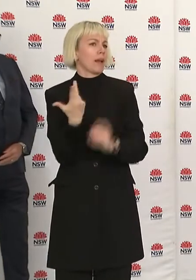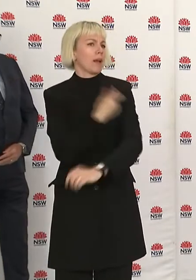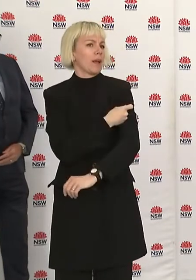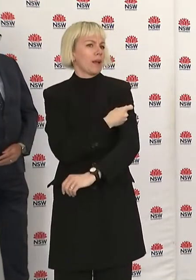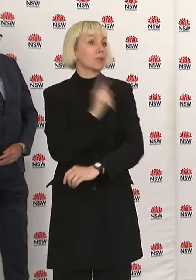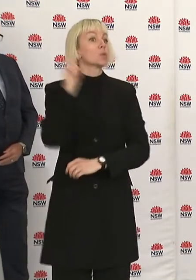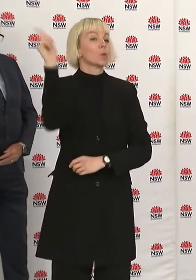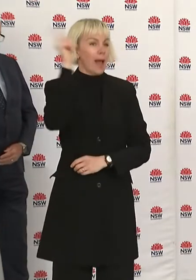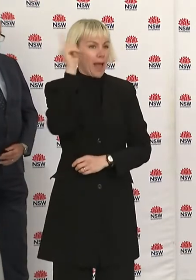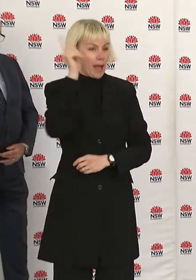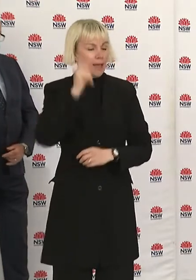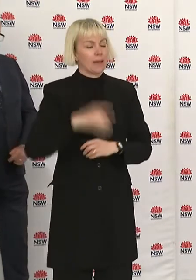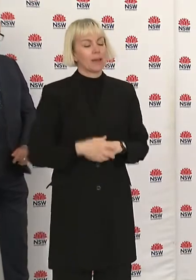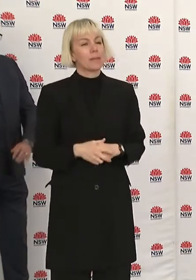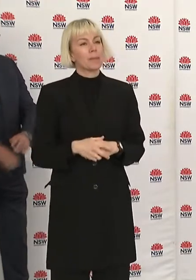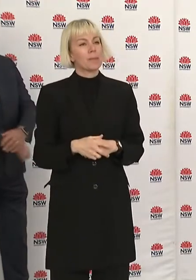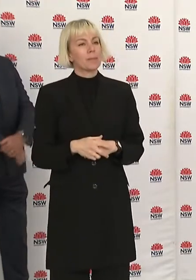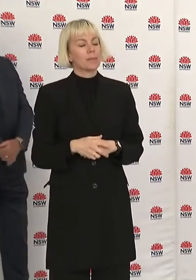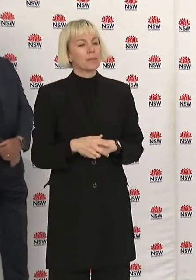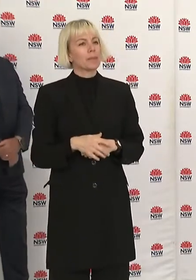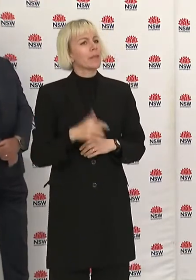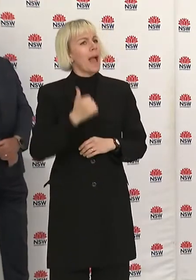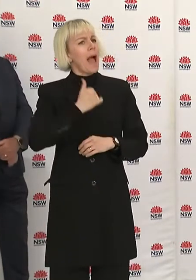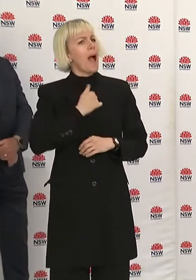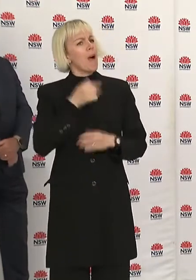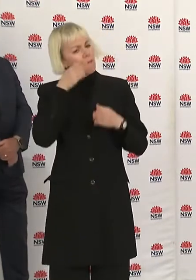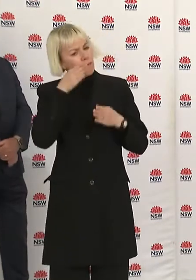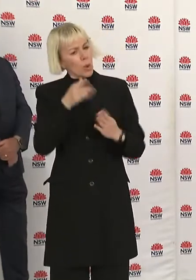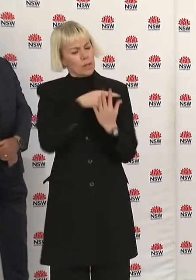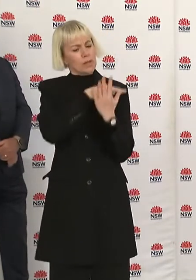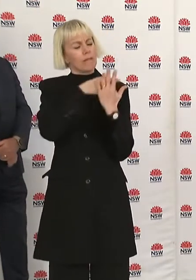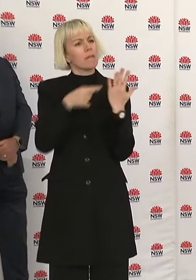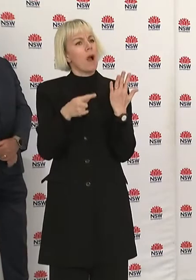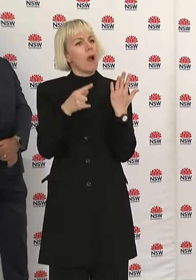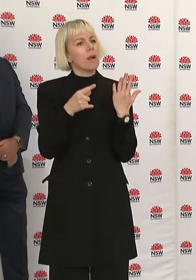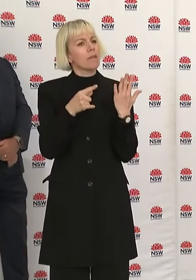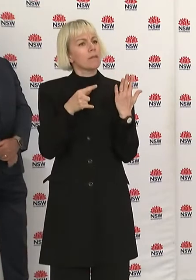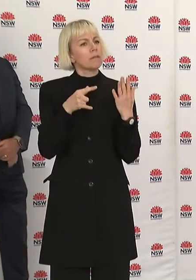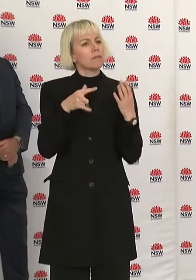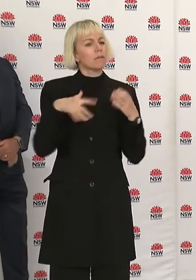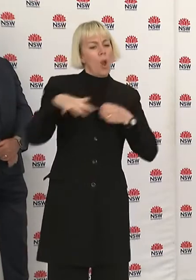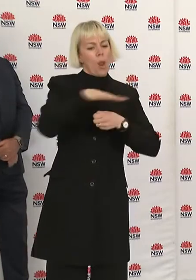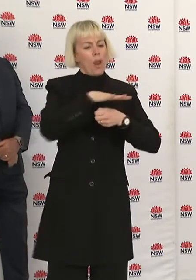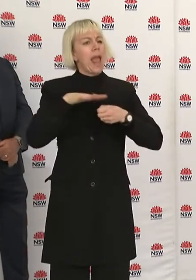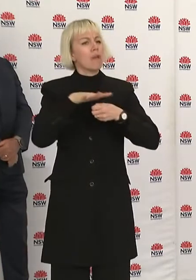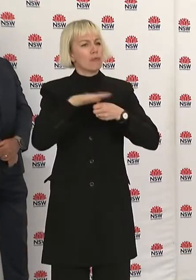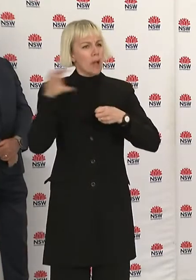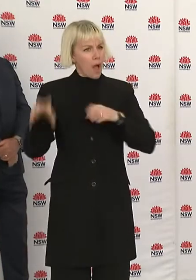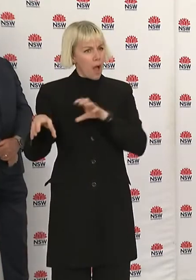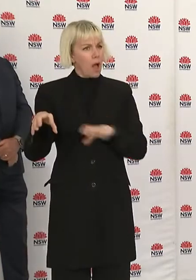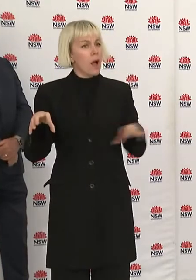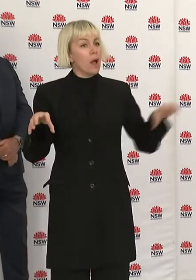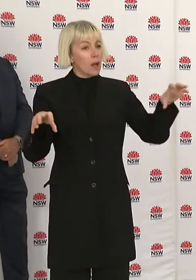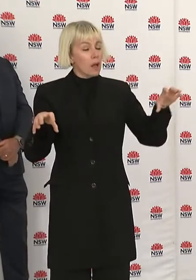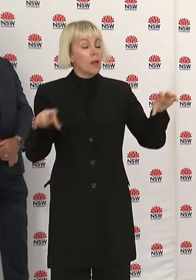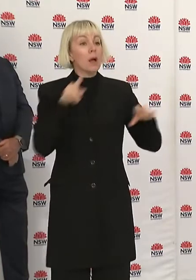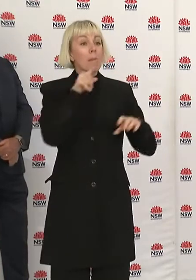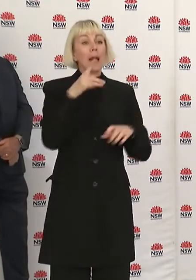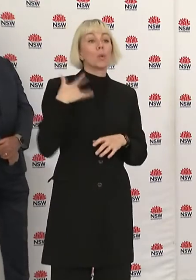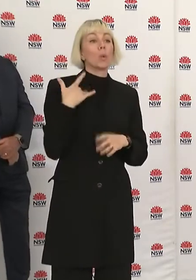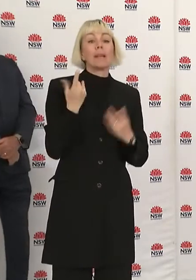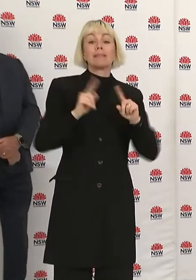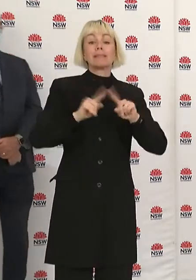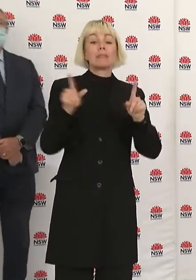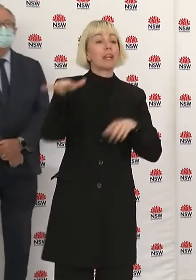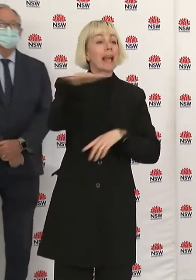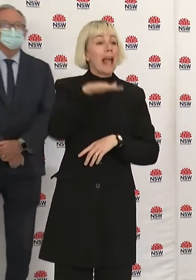clear, as we've said, that you should be considering getting the AstraZeneca anywhere you live in New South Wales if you're over